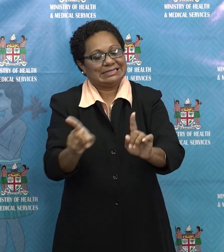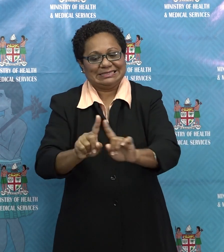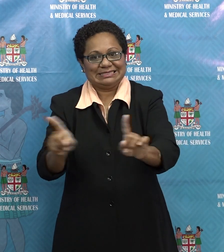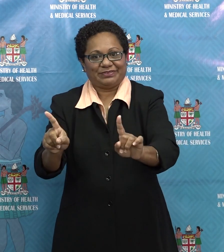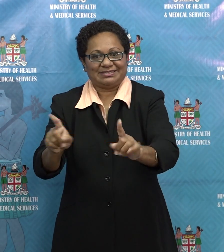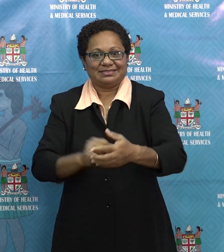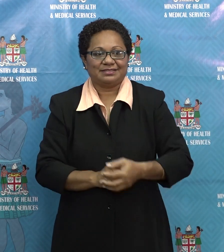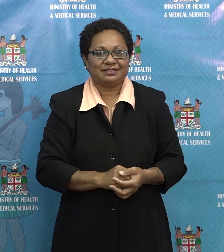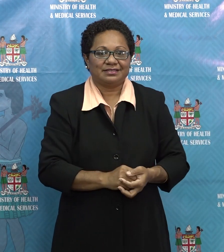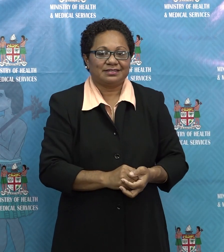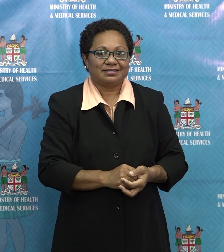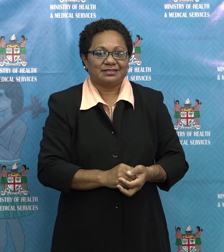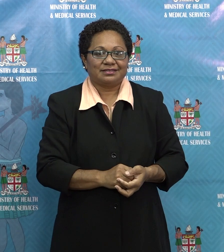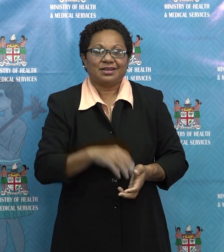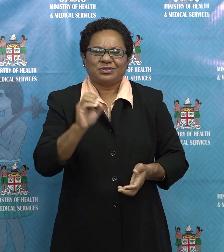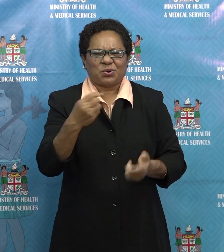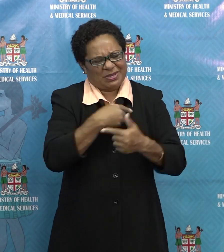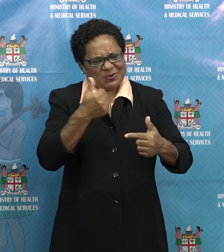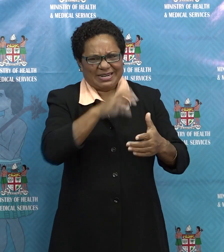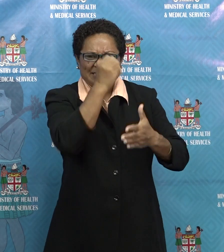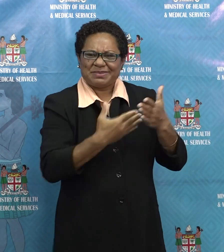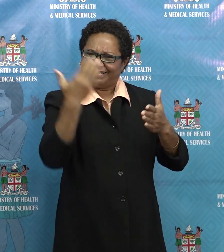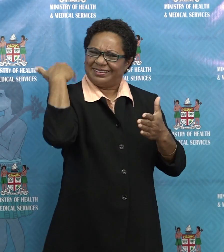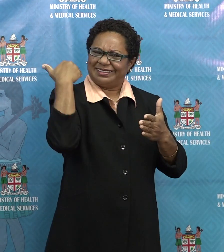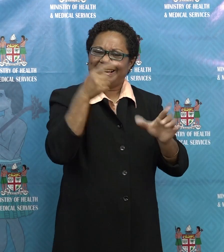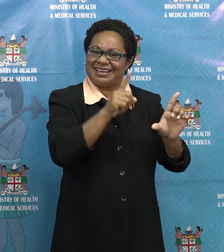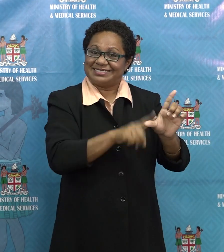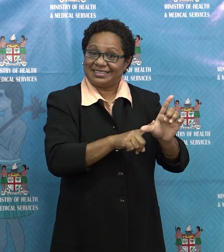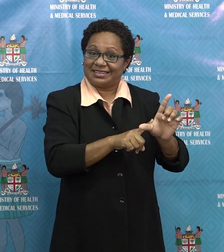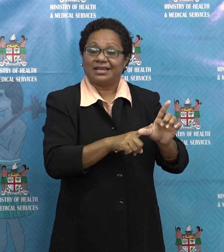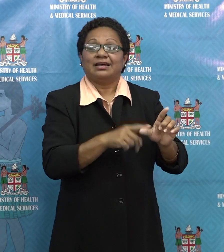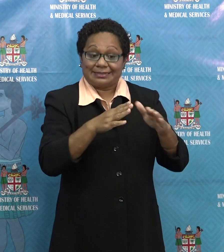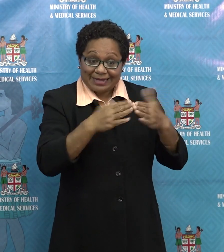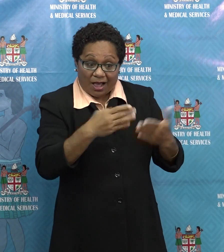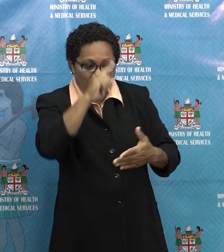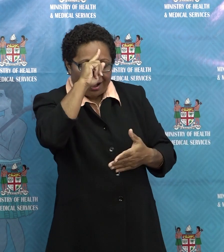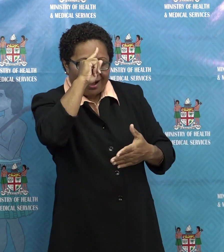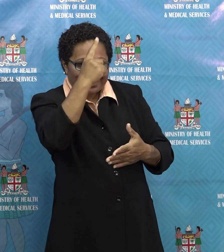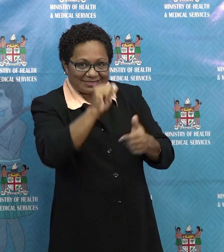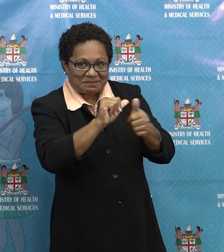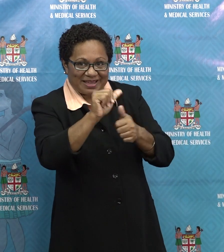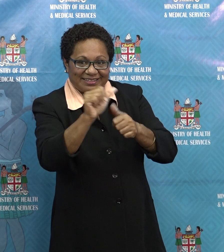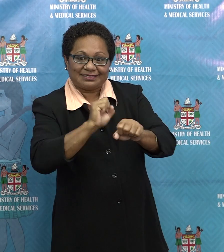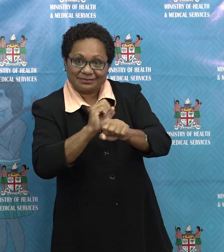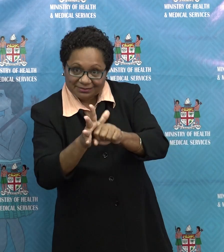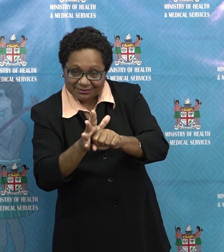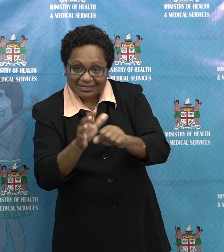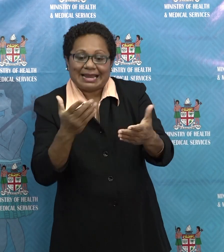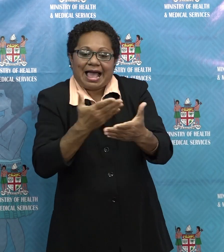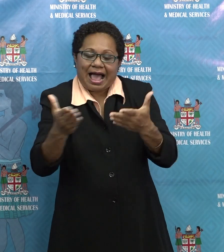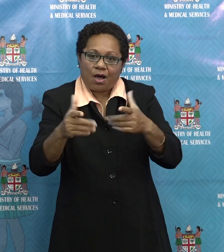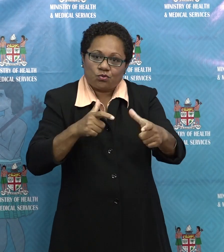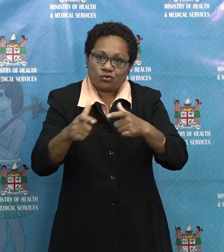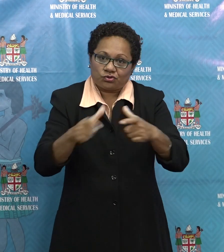So with a full year of experience behind us, we have a much greater understanding of the virus and a range of tools to use to fight it,